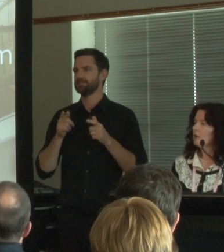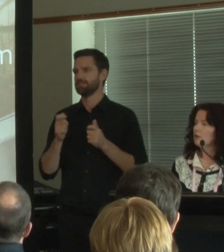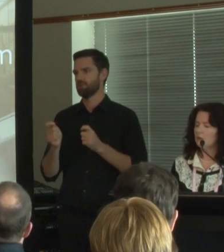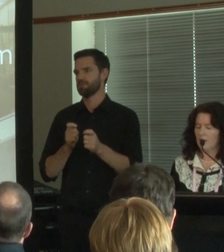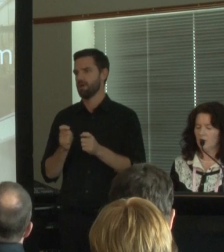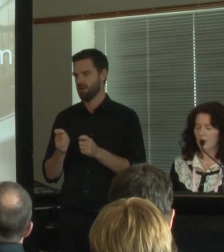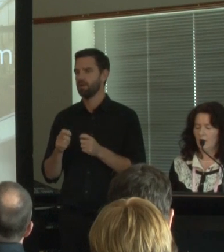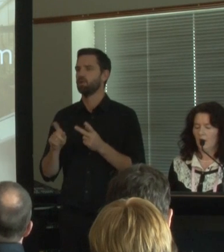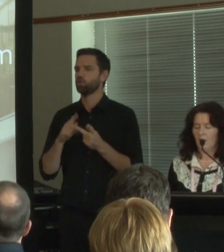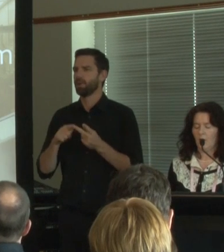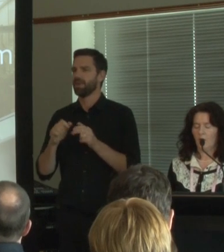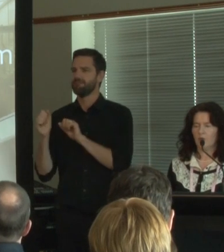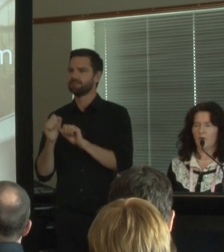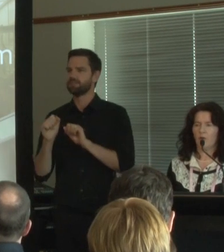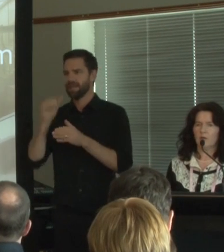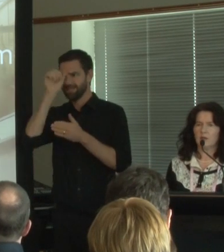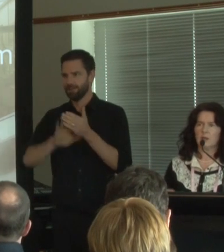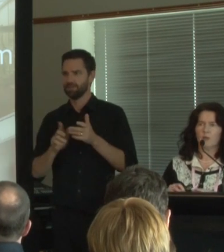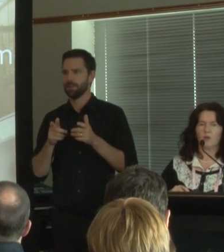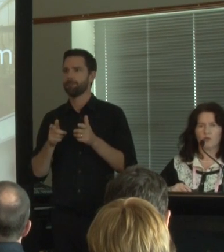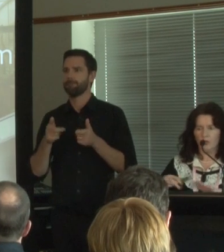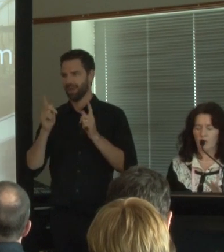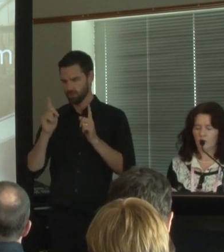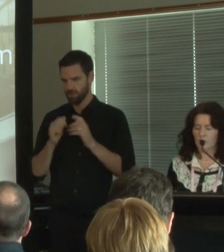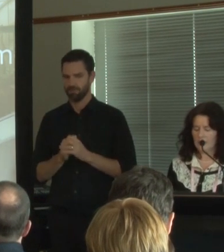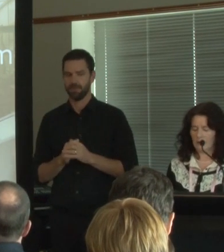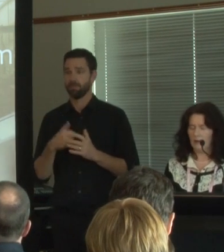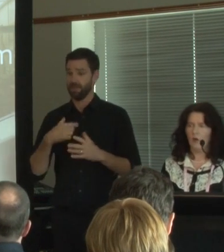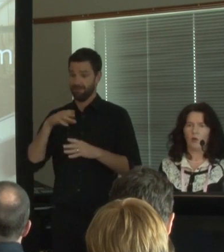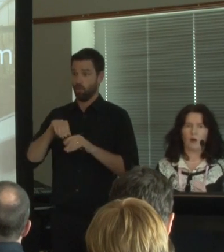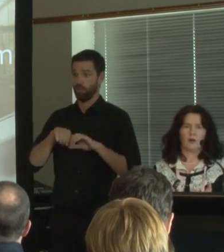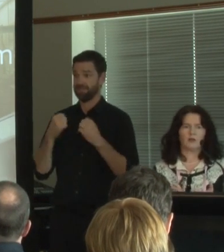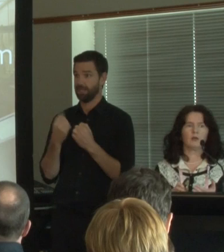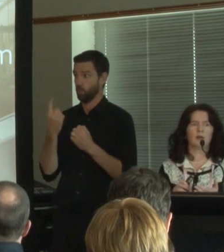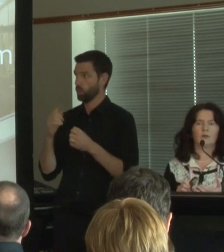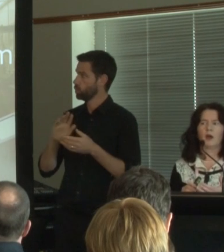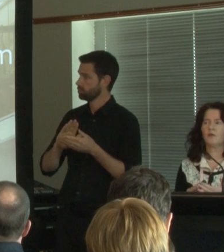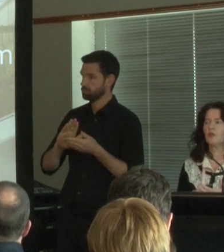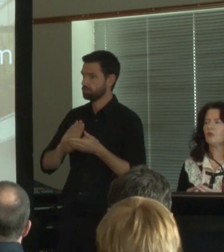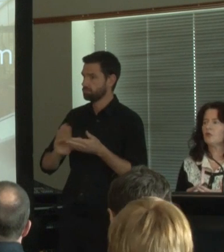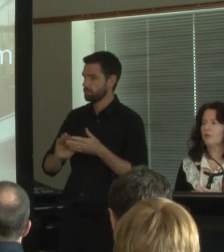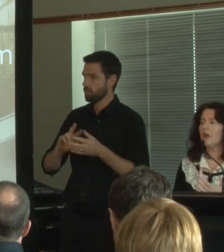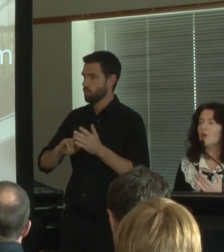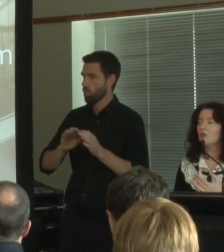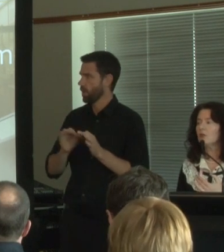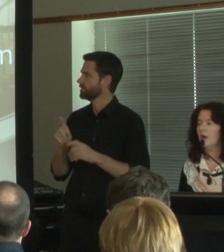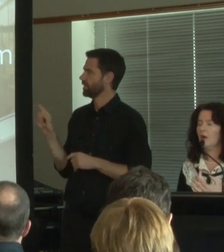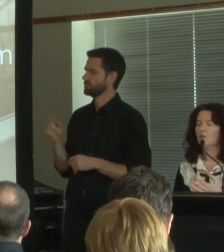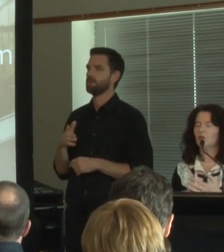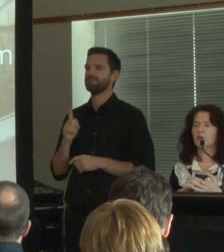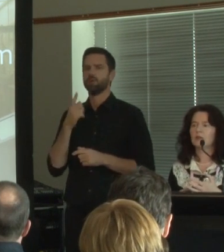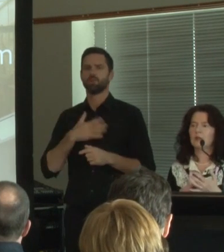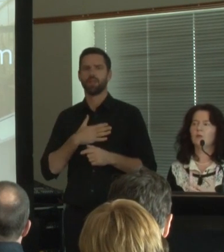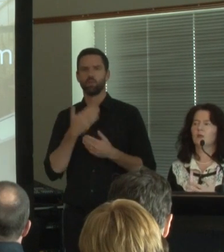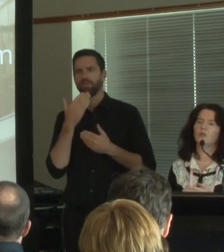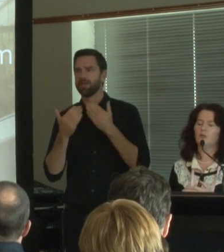visitor experience manager, and I was involved in the team that brought this all together. What I'd like to do is, first of all, do some thank yous